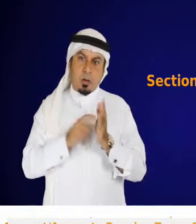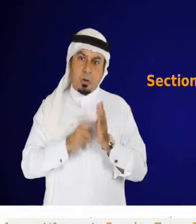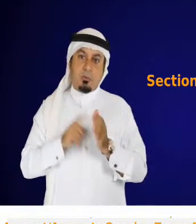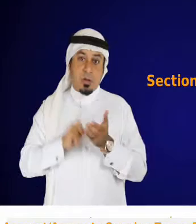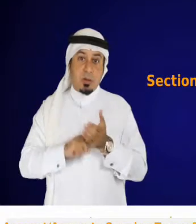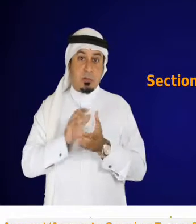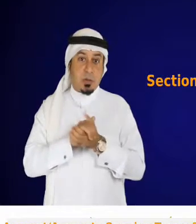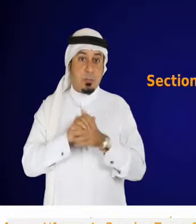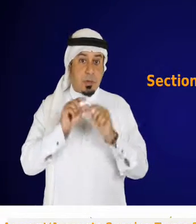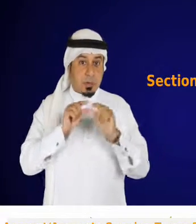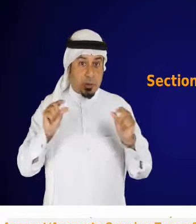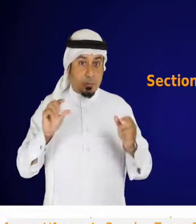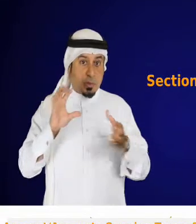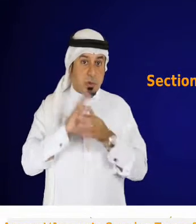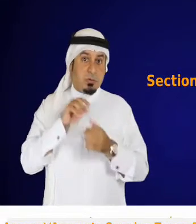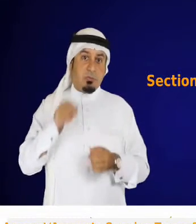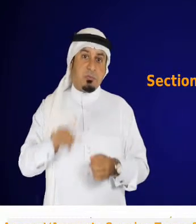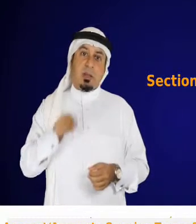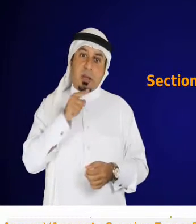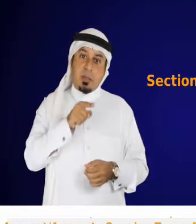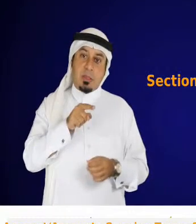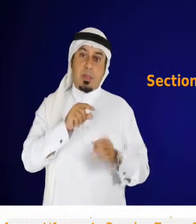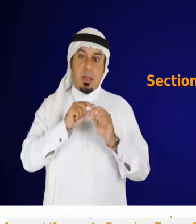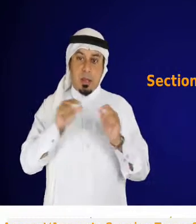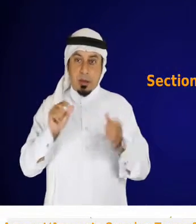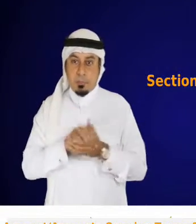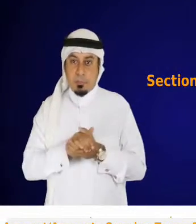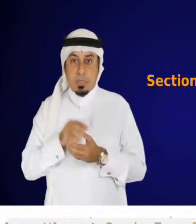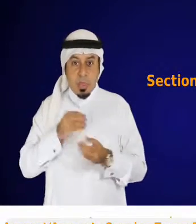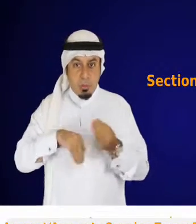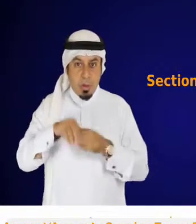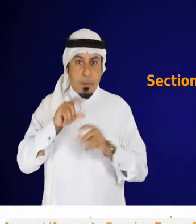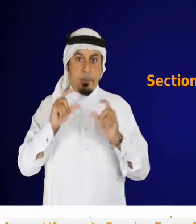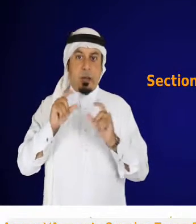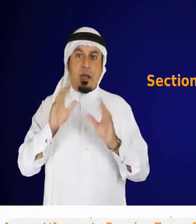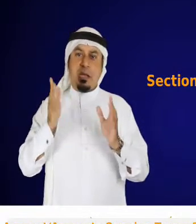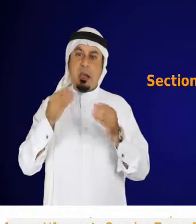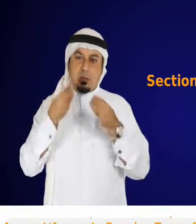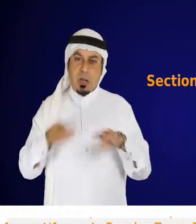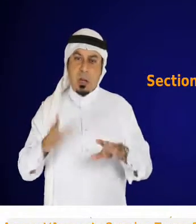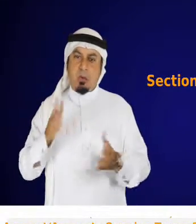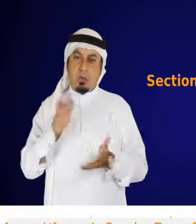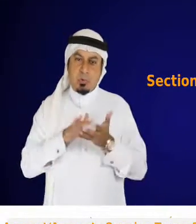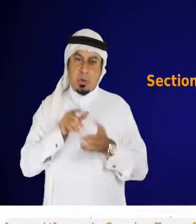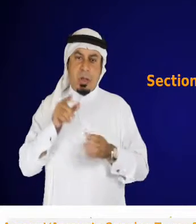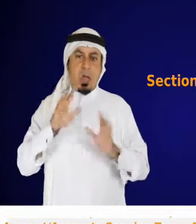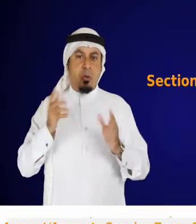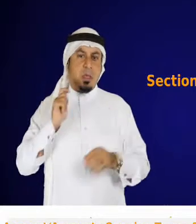legal costs, or demands incurred as a result of or in connection therewith.